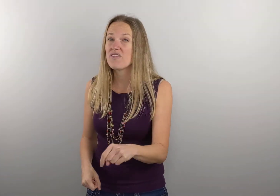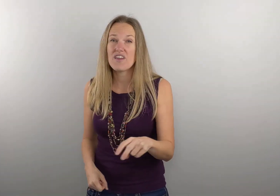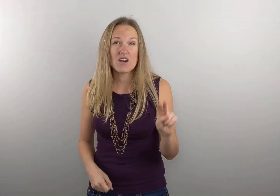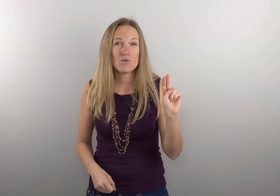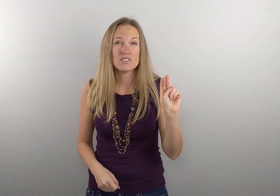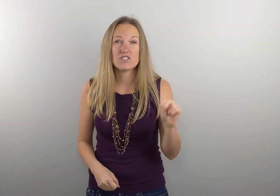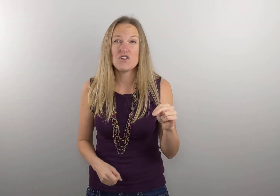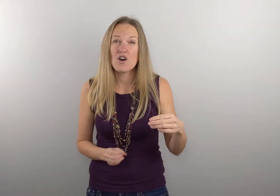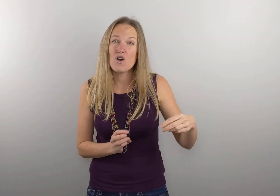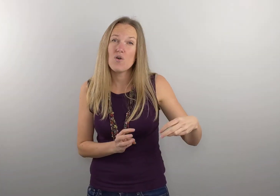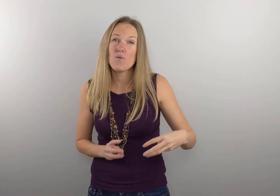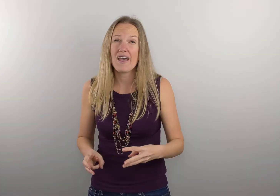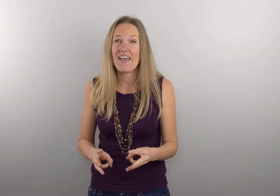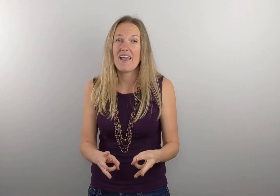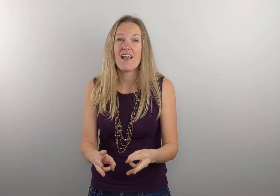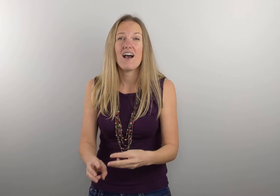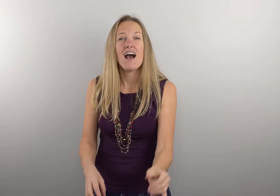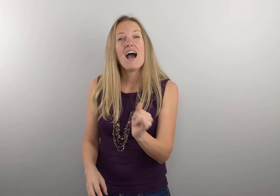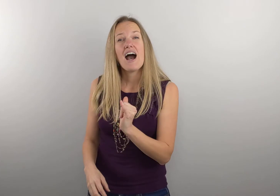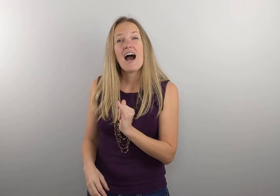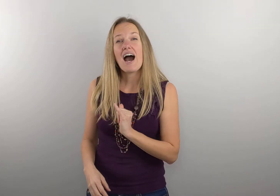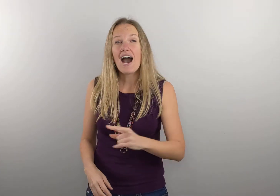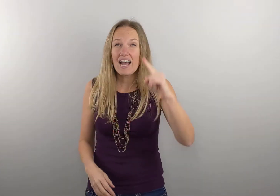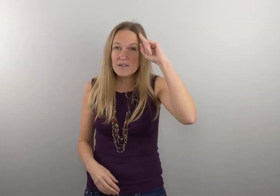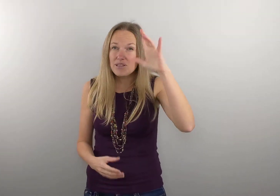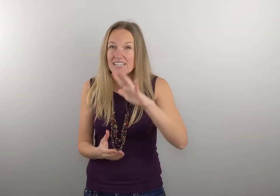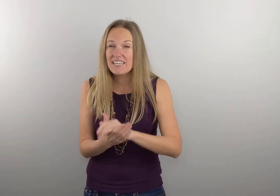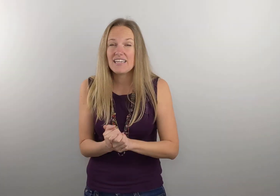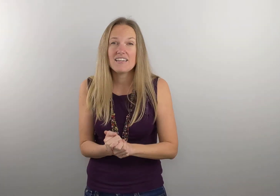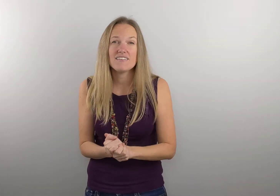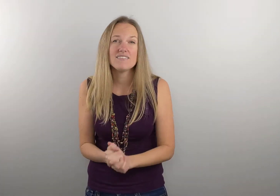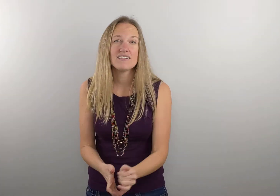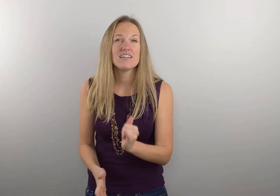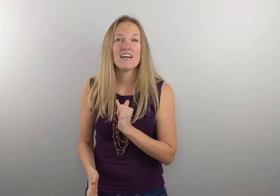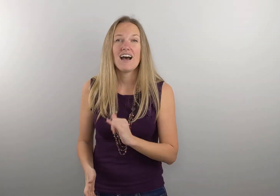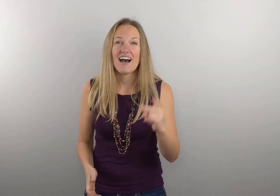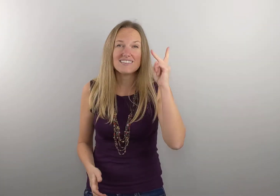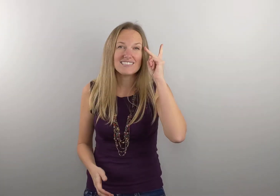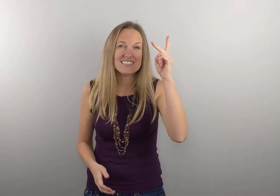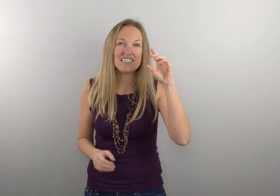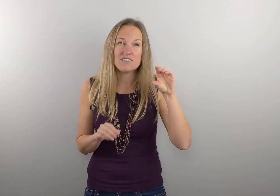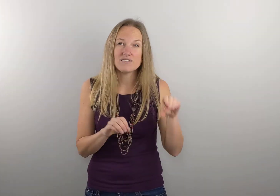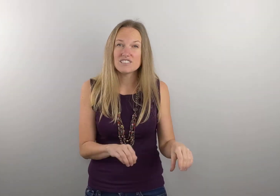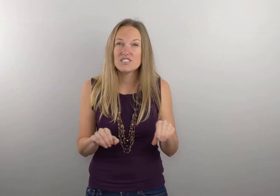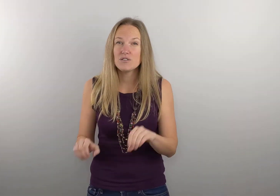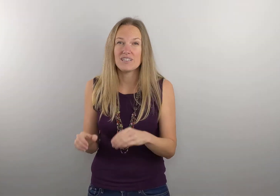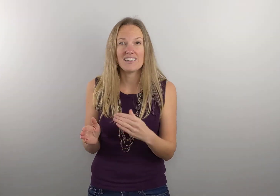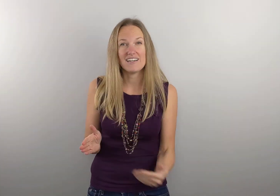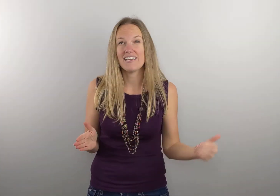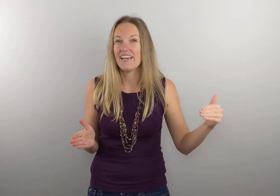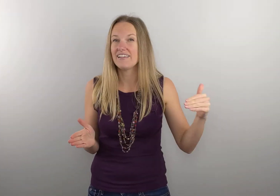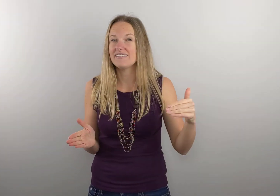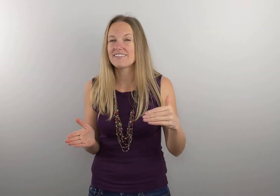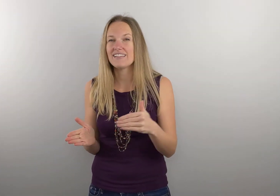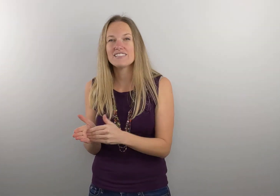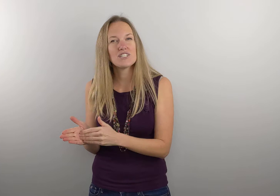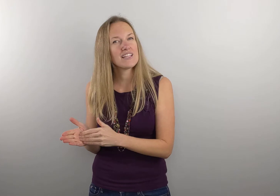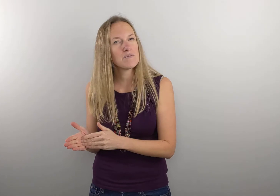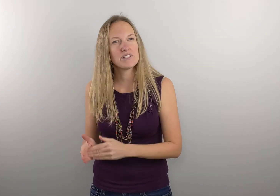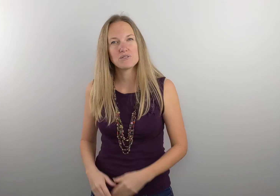there was no way. I believe I'll see you do it again. Okay, let's try that bridge one